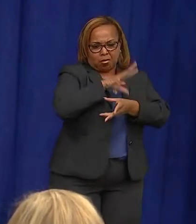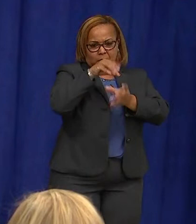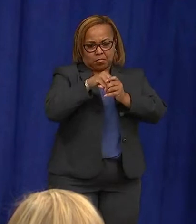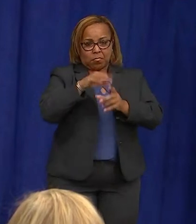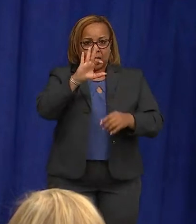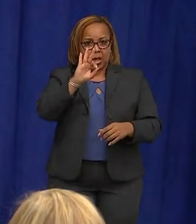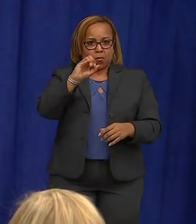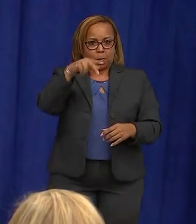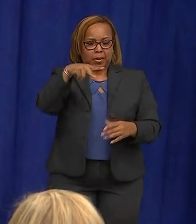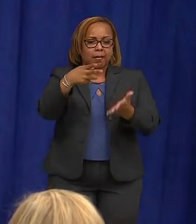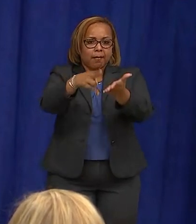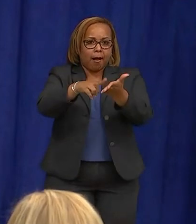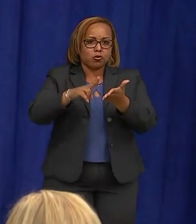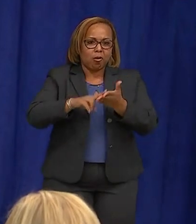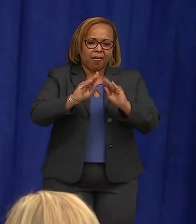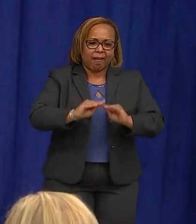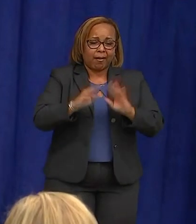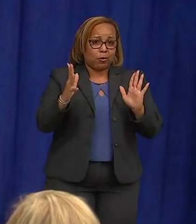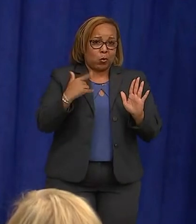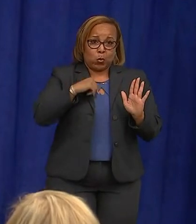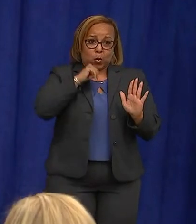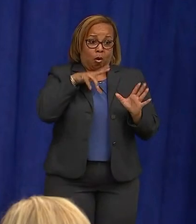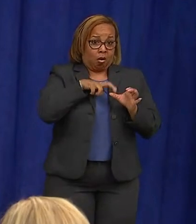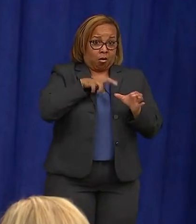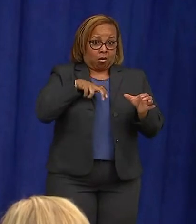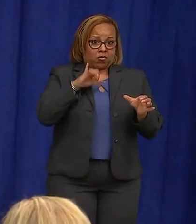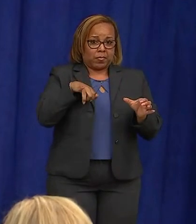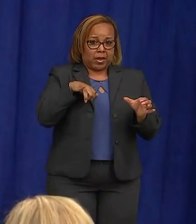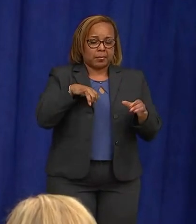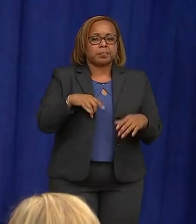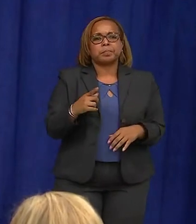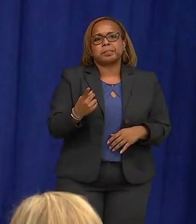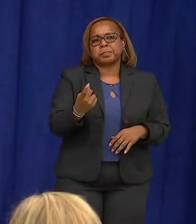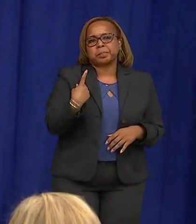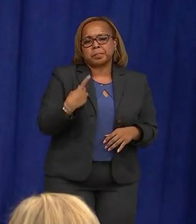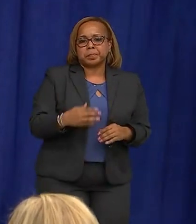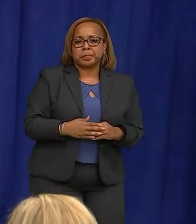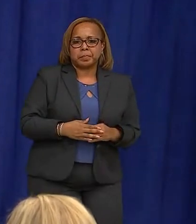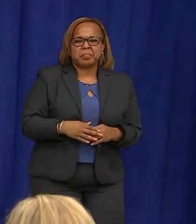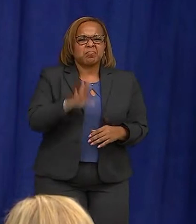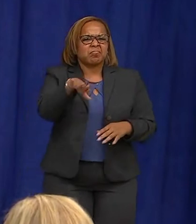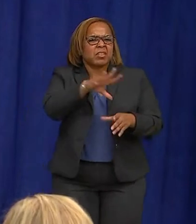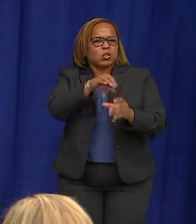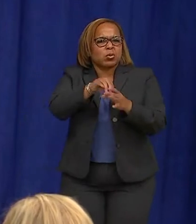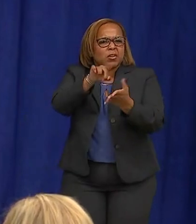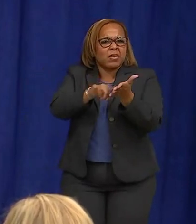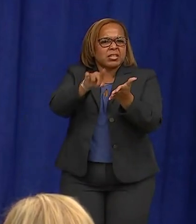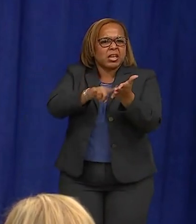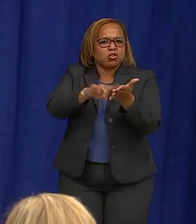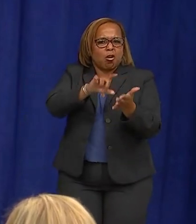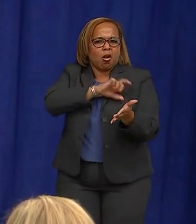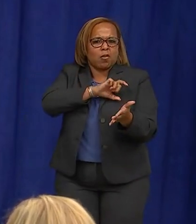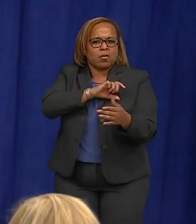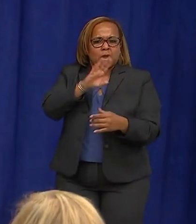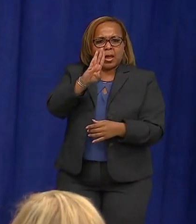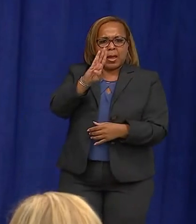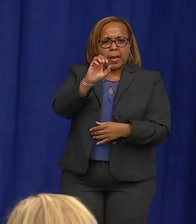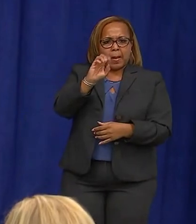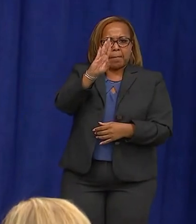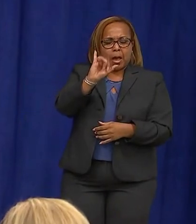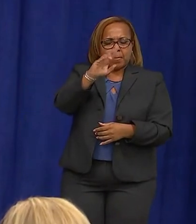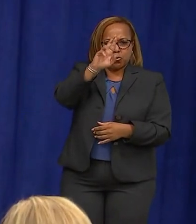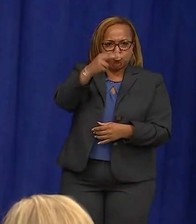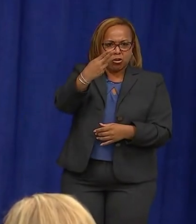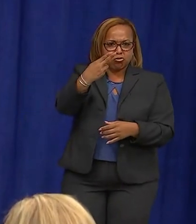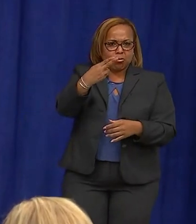FOP contract, and clearly we're not going to take a retreat from that. Whatever happened to the internal investigation of the officers at Bobby Rush's office? Were